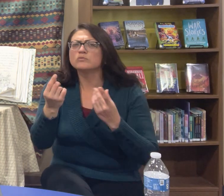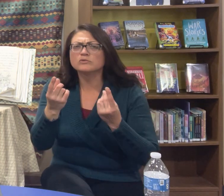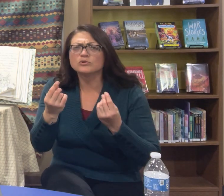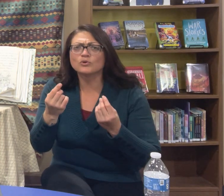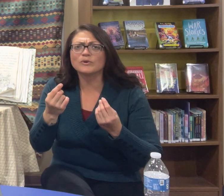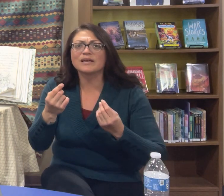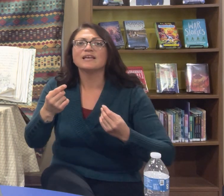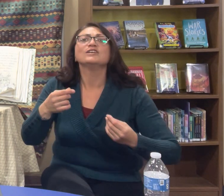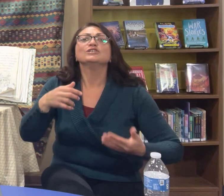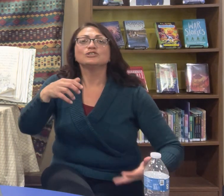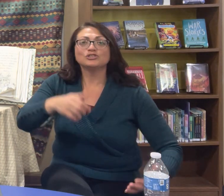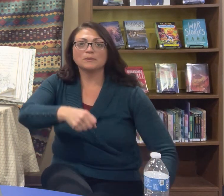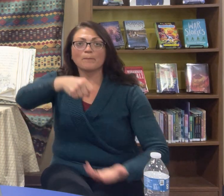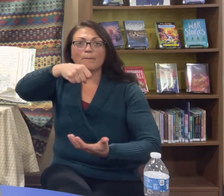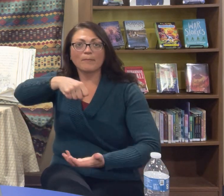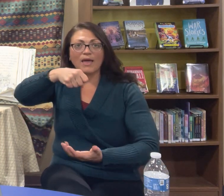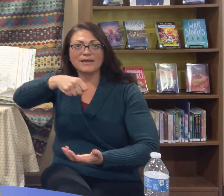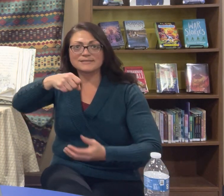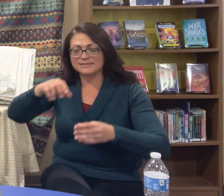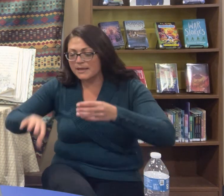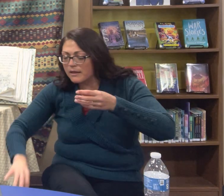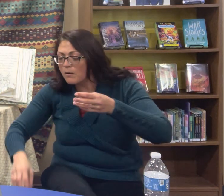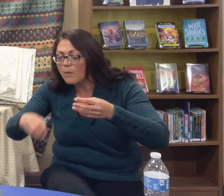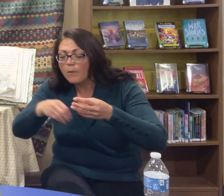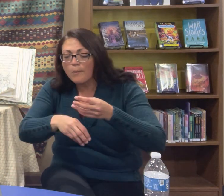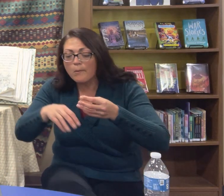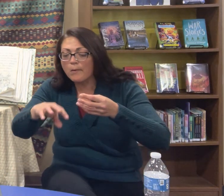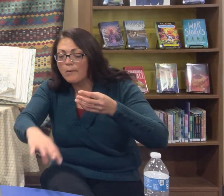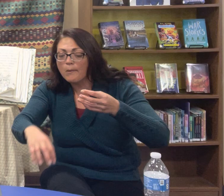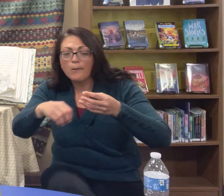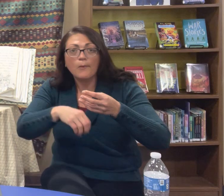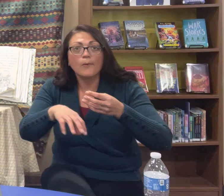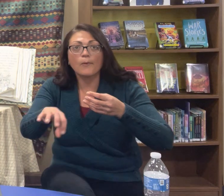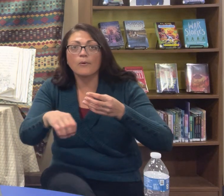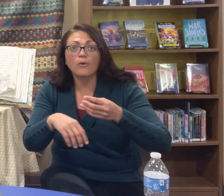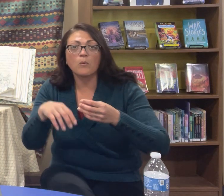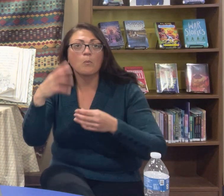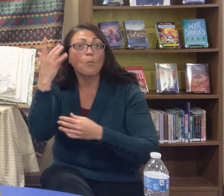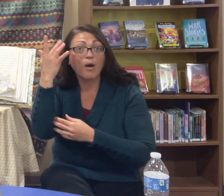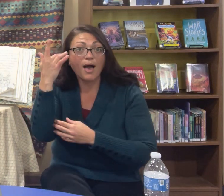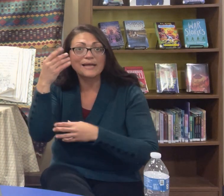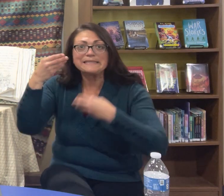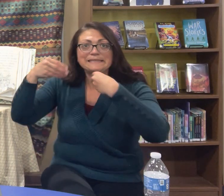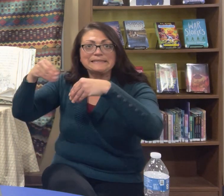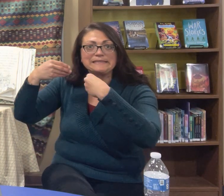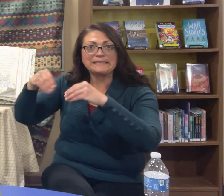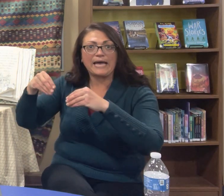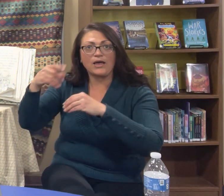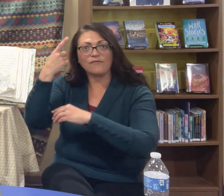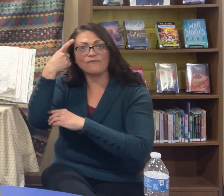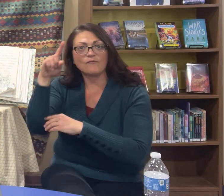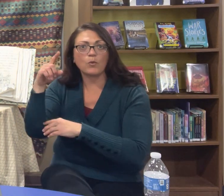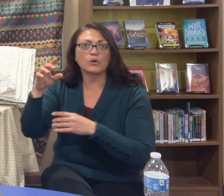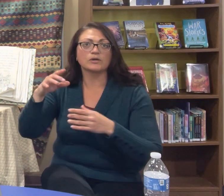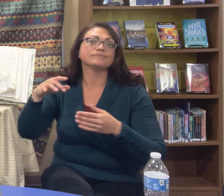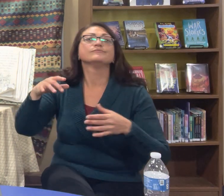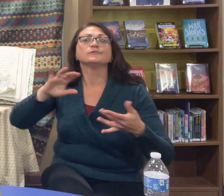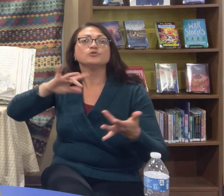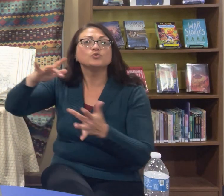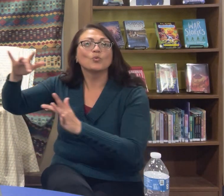tourists. These were things like seashells and fossils with fanciful local names like